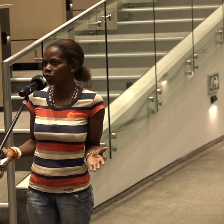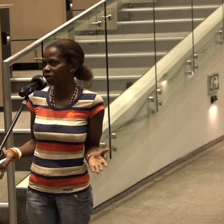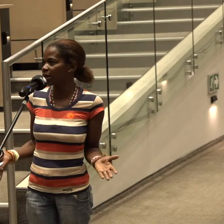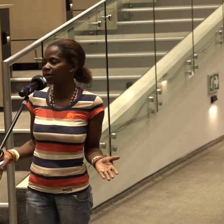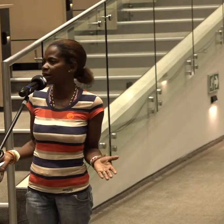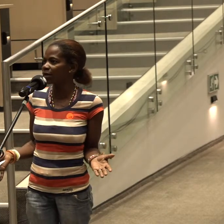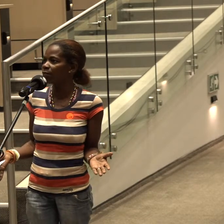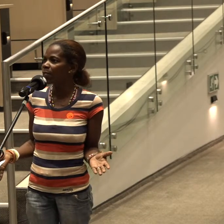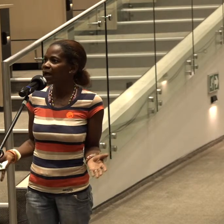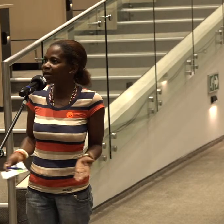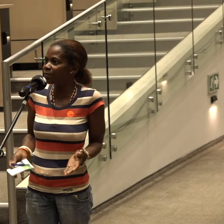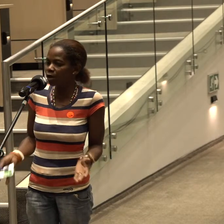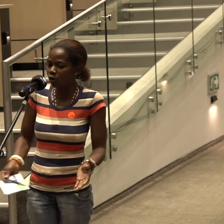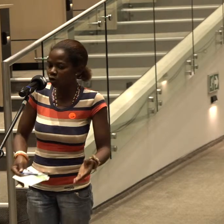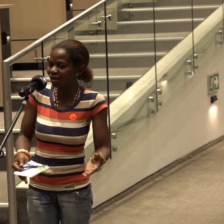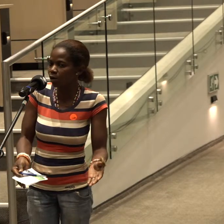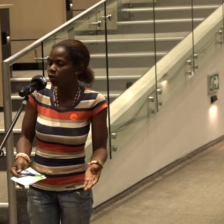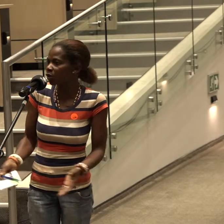leadership